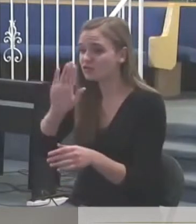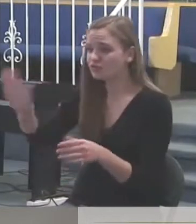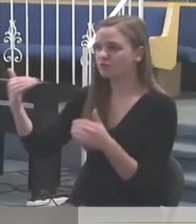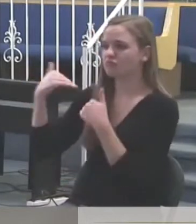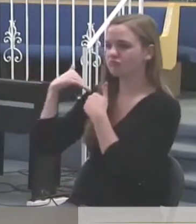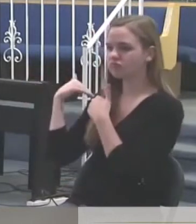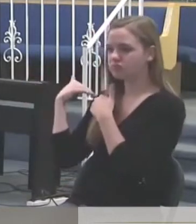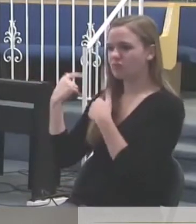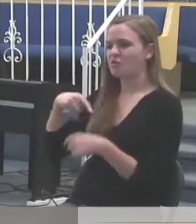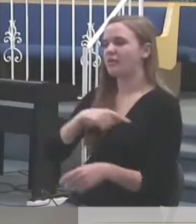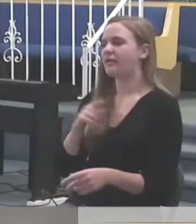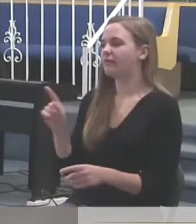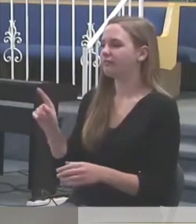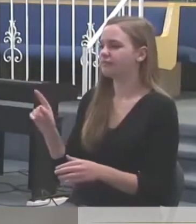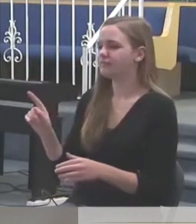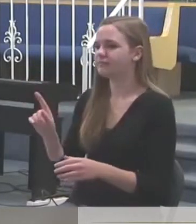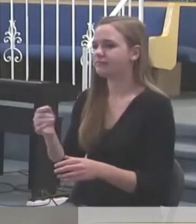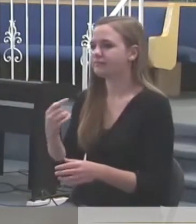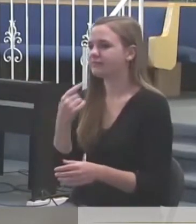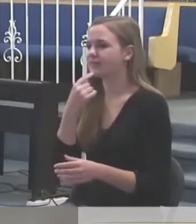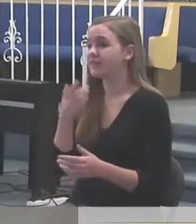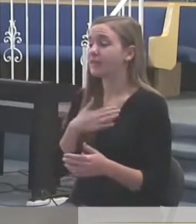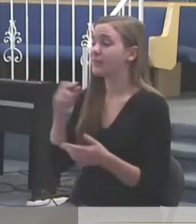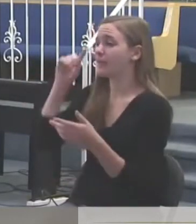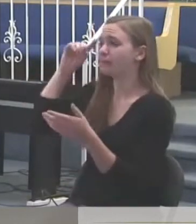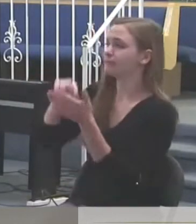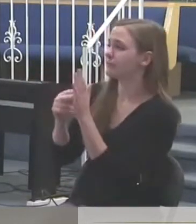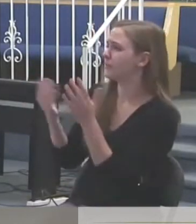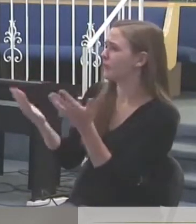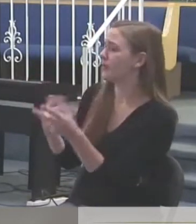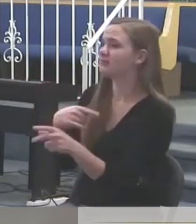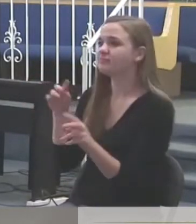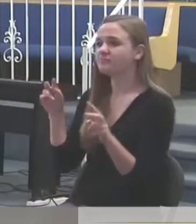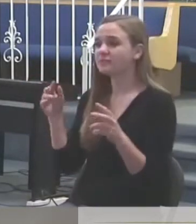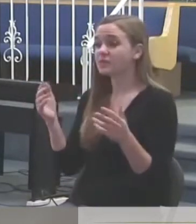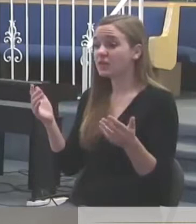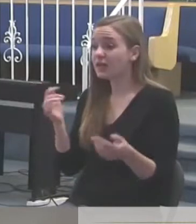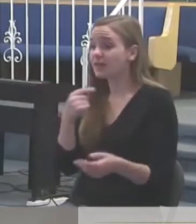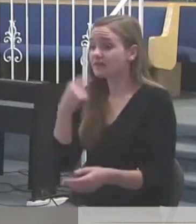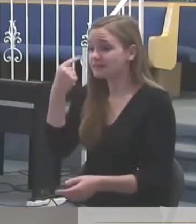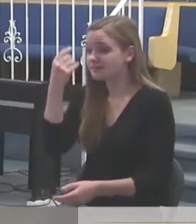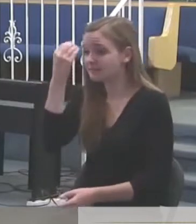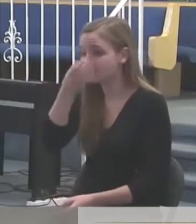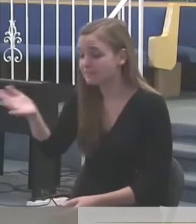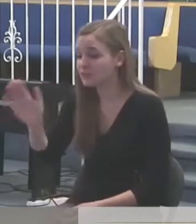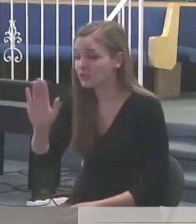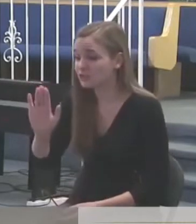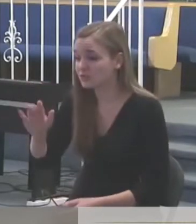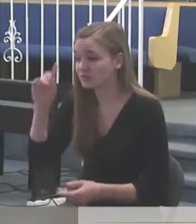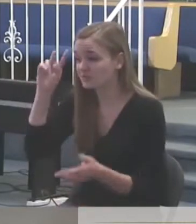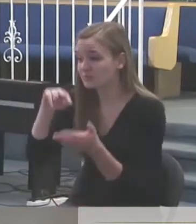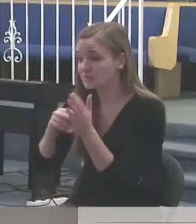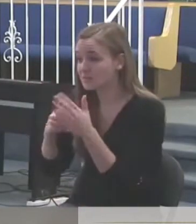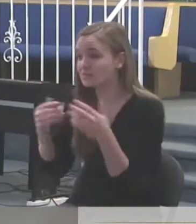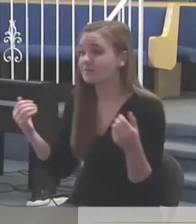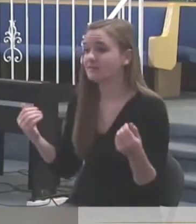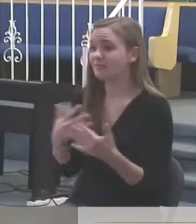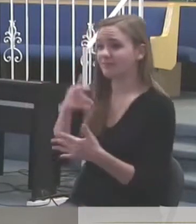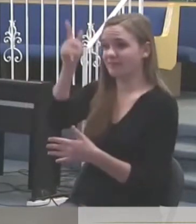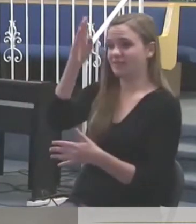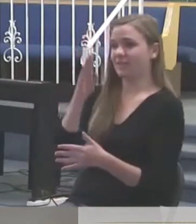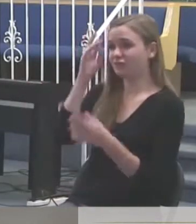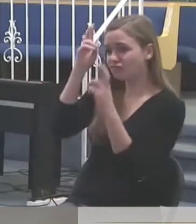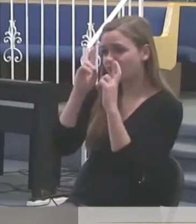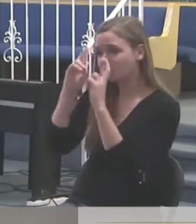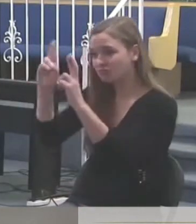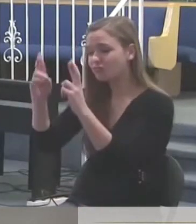We're running around talking about, I need to find my purpose. Your purpose is to fear God. Respect him. Give